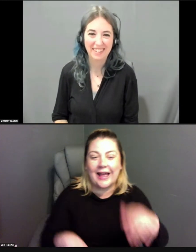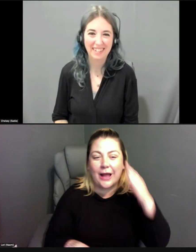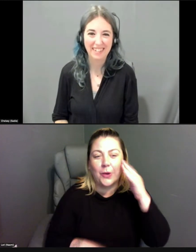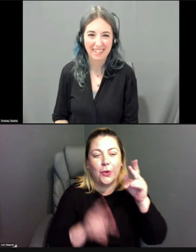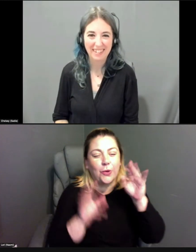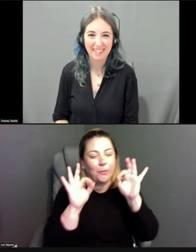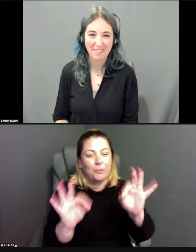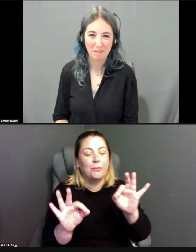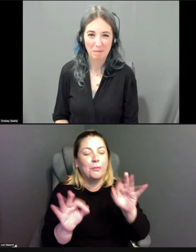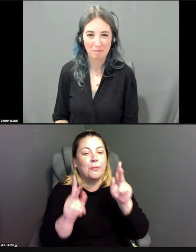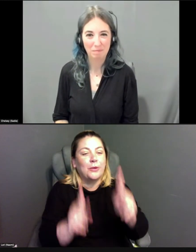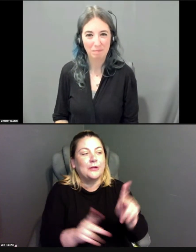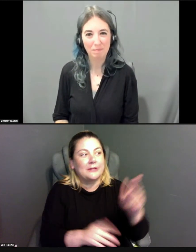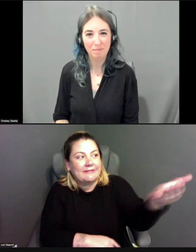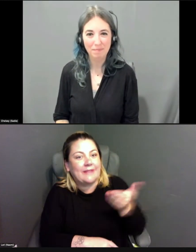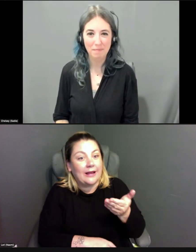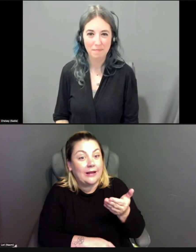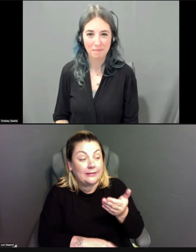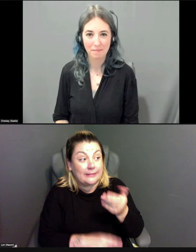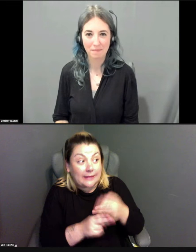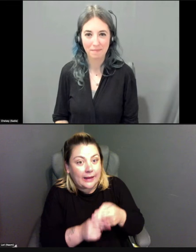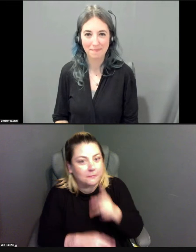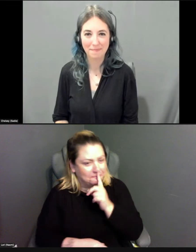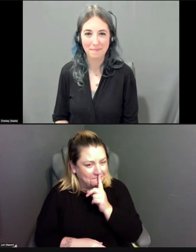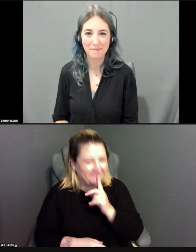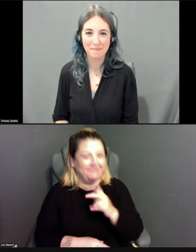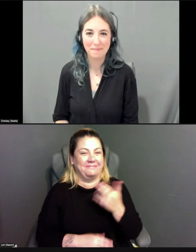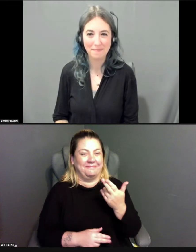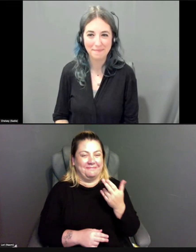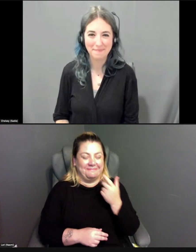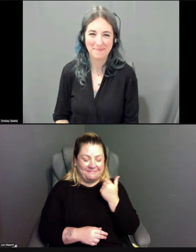but we're not going to say it out loud right now because obviously.